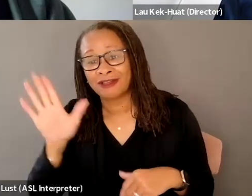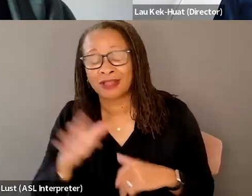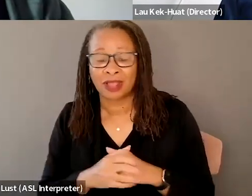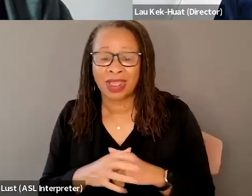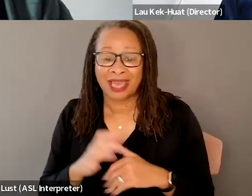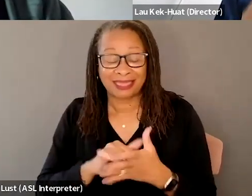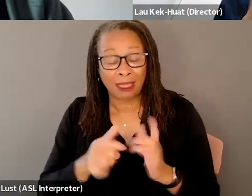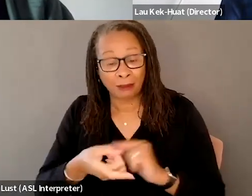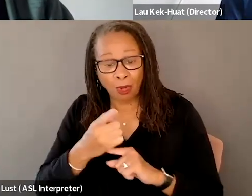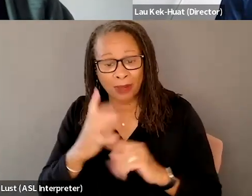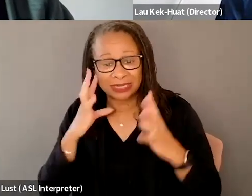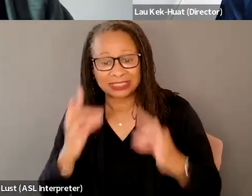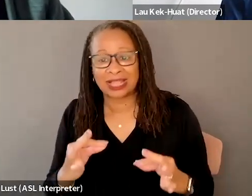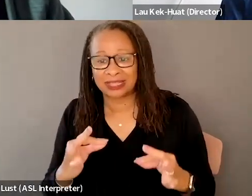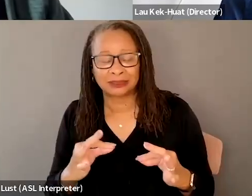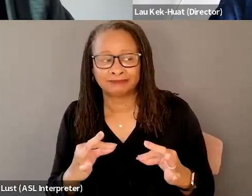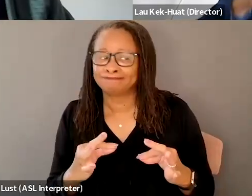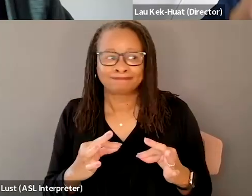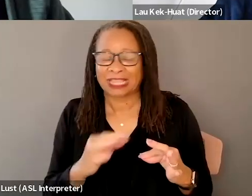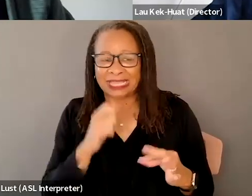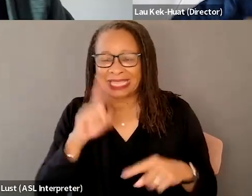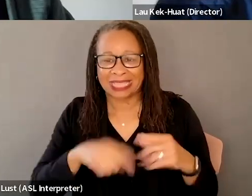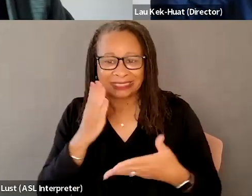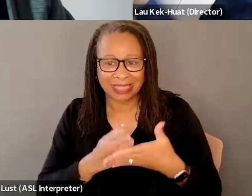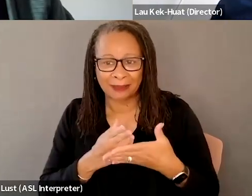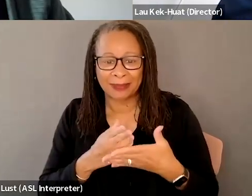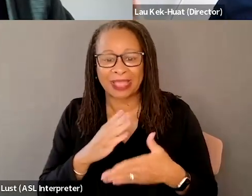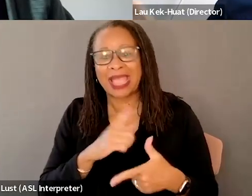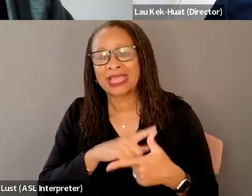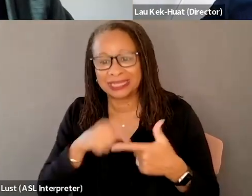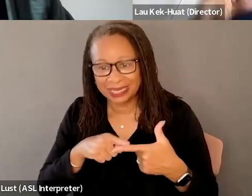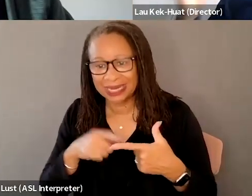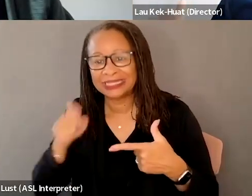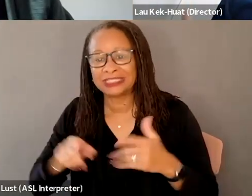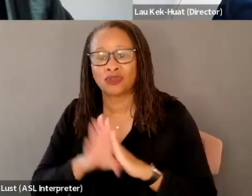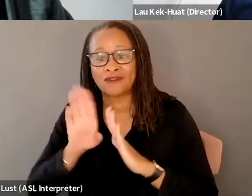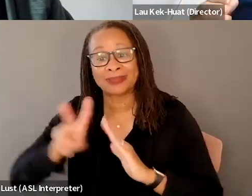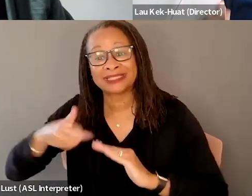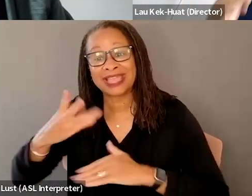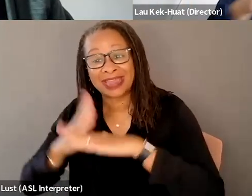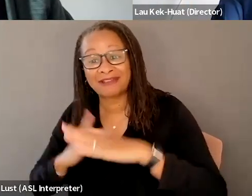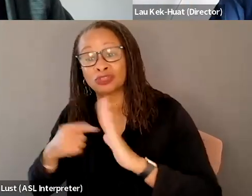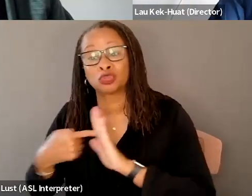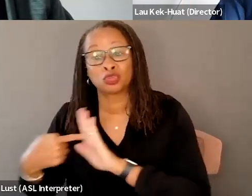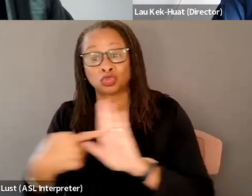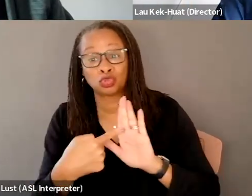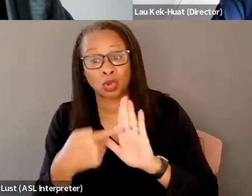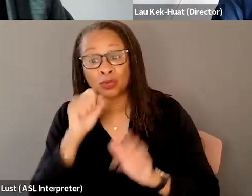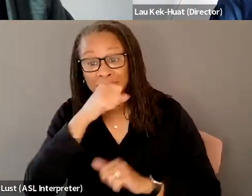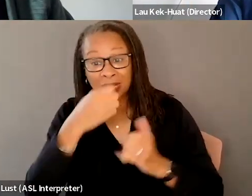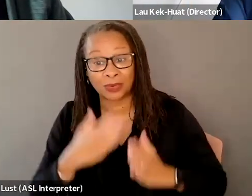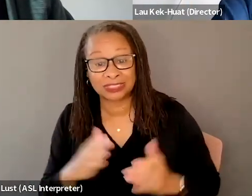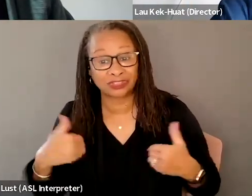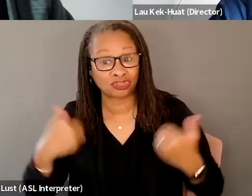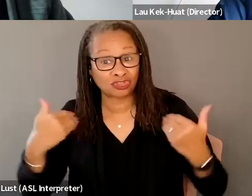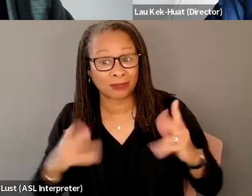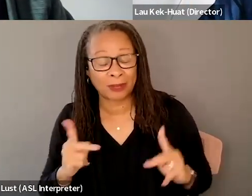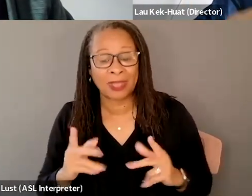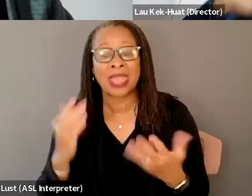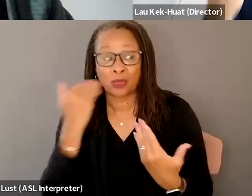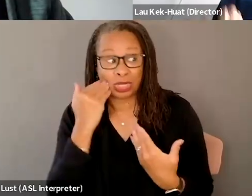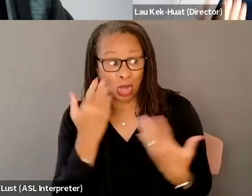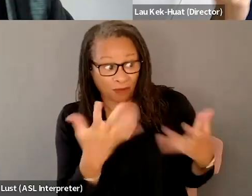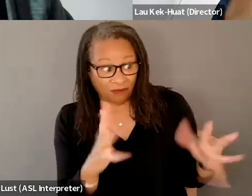I decided the film shouldn't stop there. I have to develop the second half to show them, okay, now we know about this part of dark